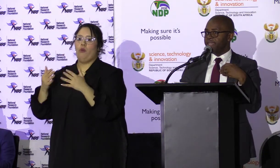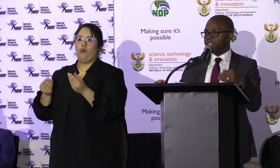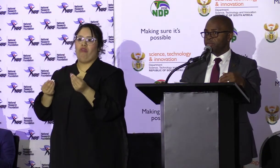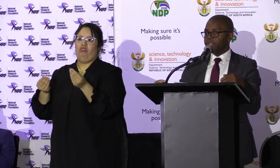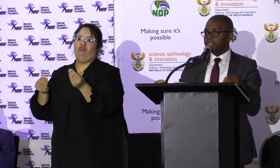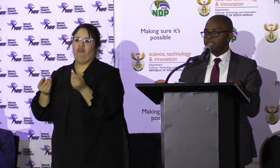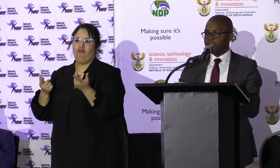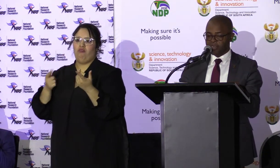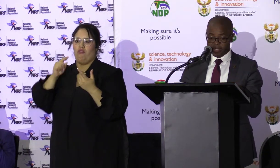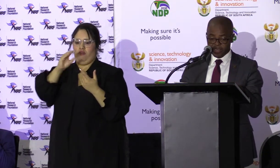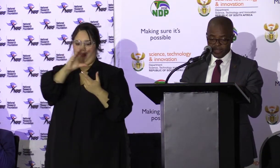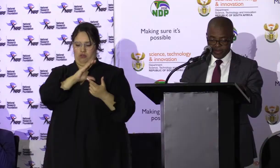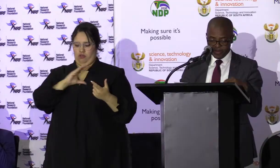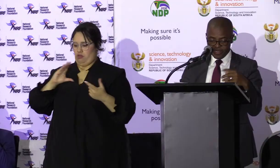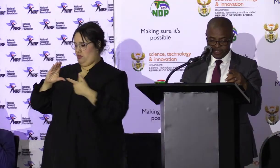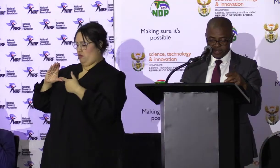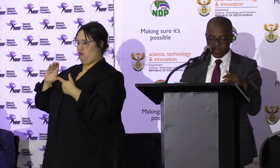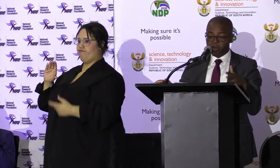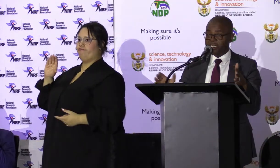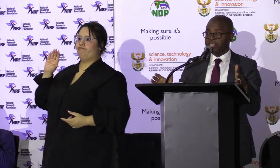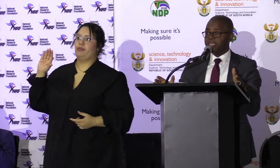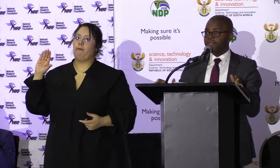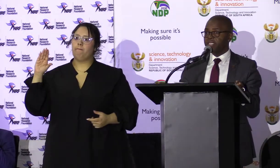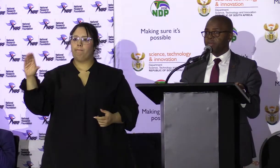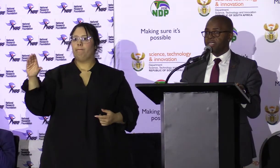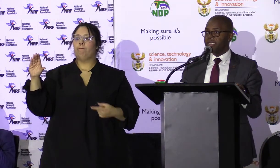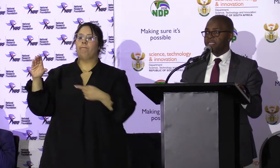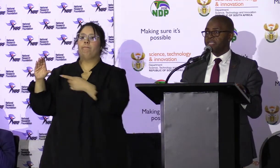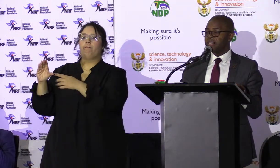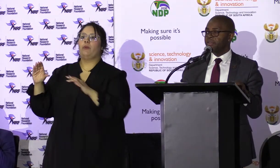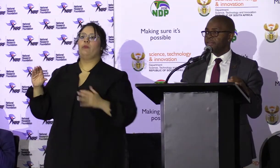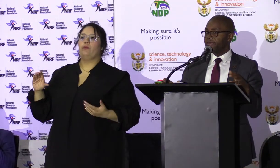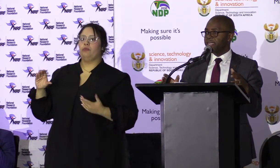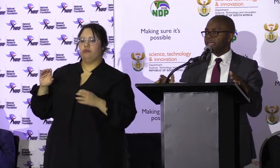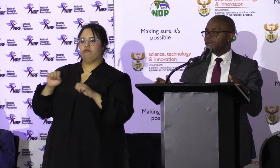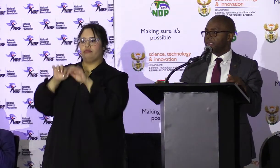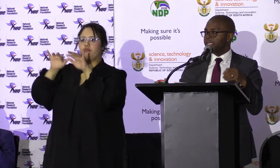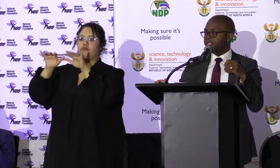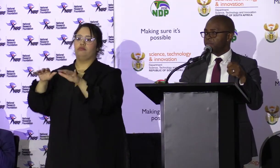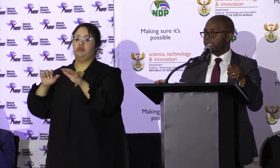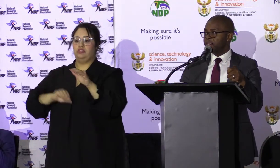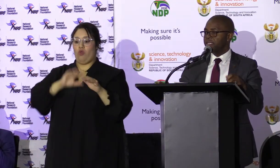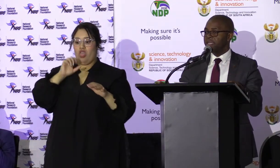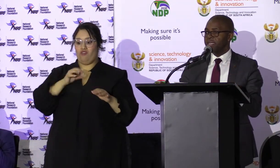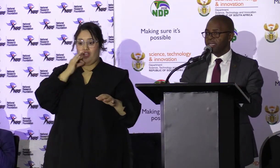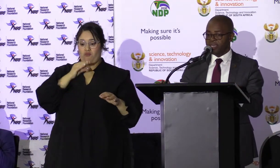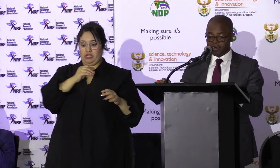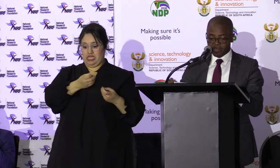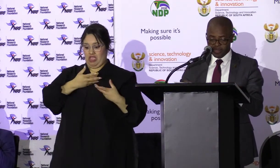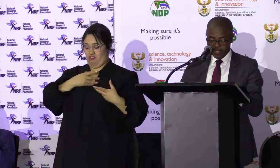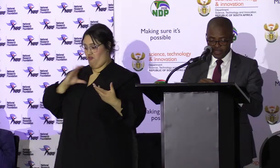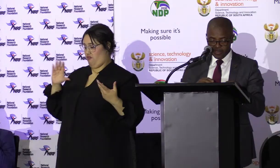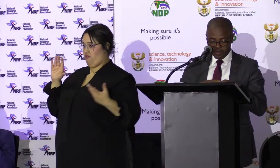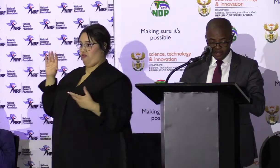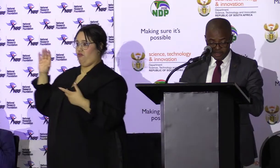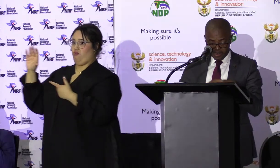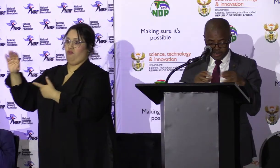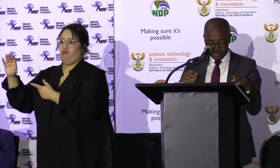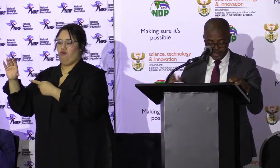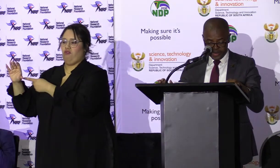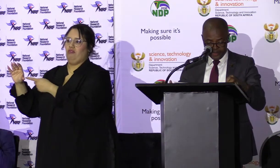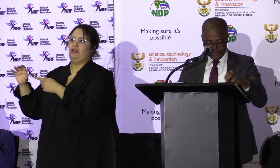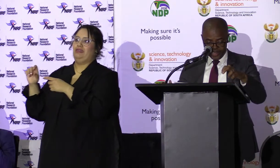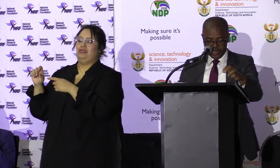How the investment, that's the modest investment that the South African government has made